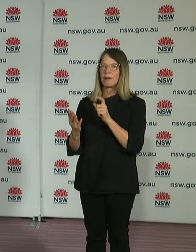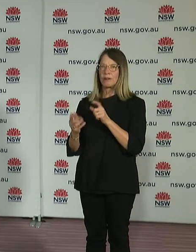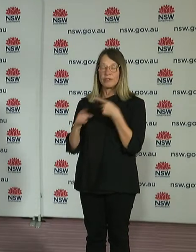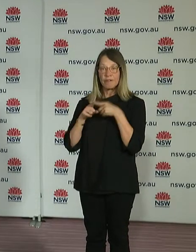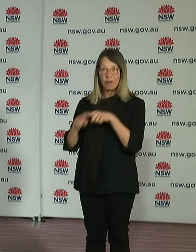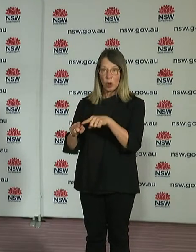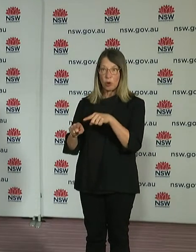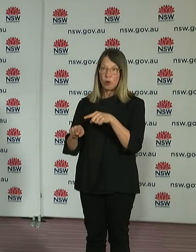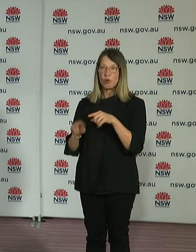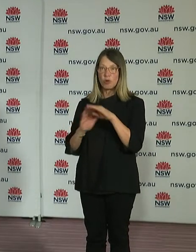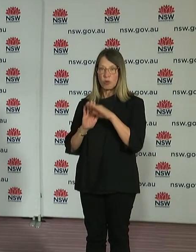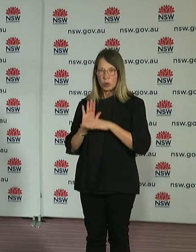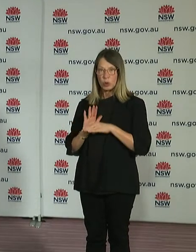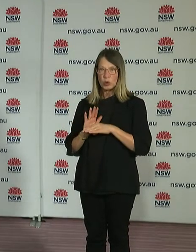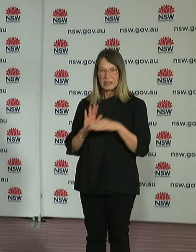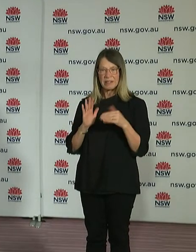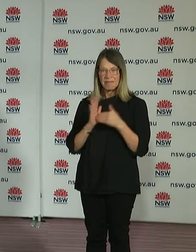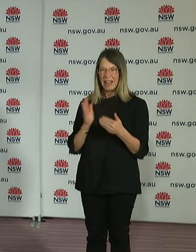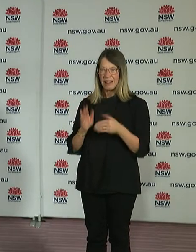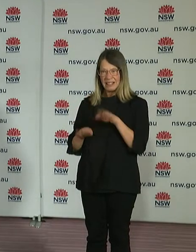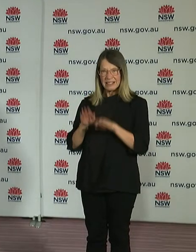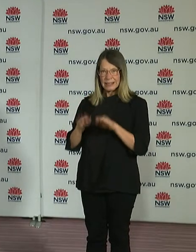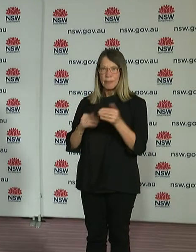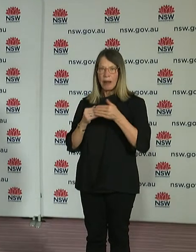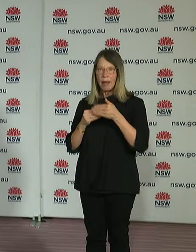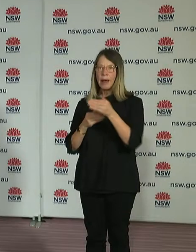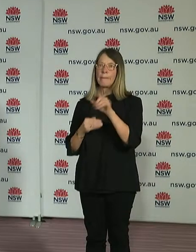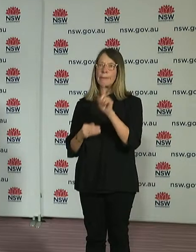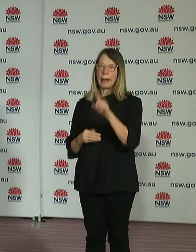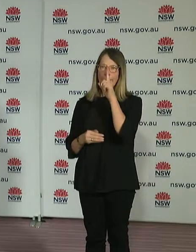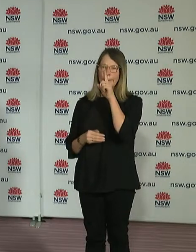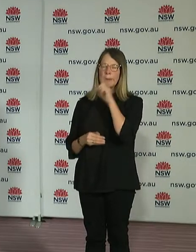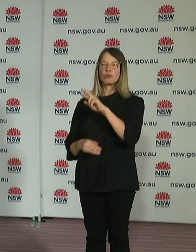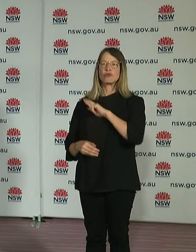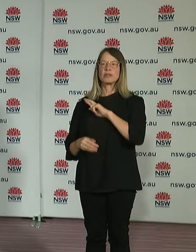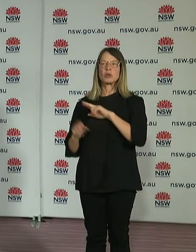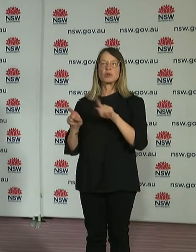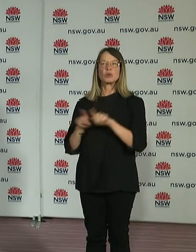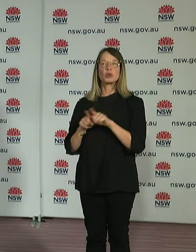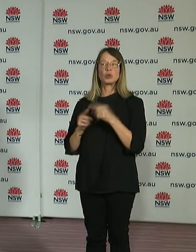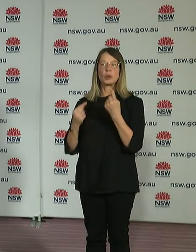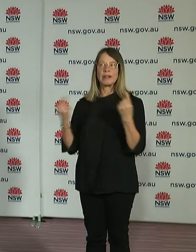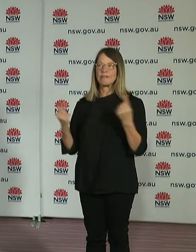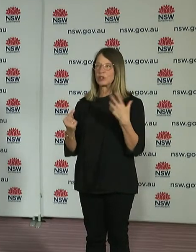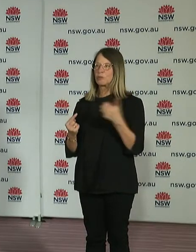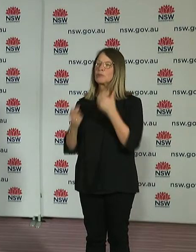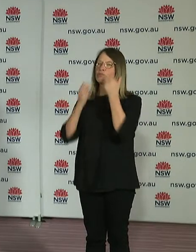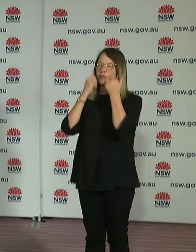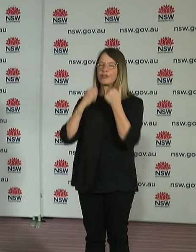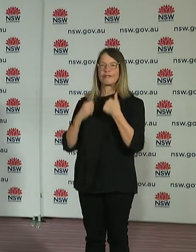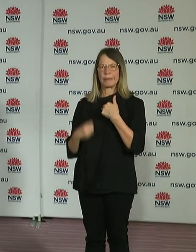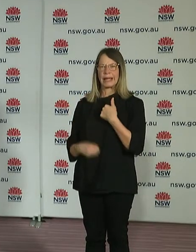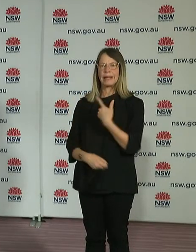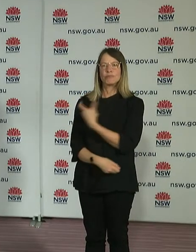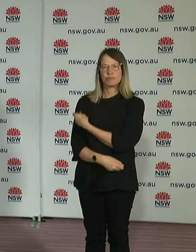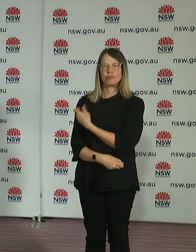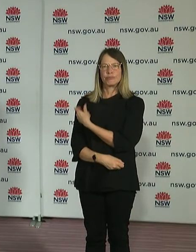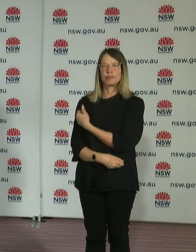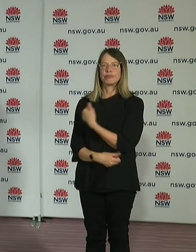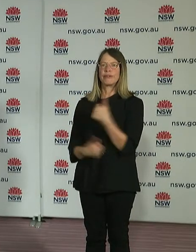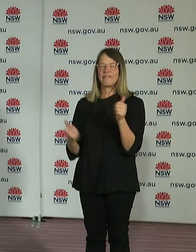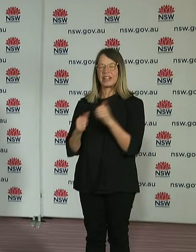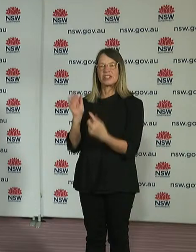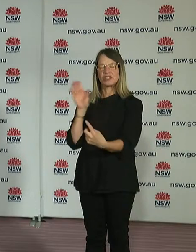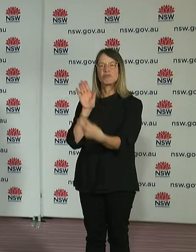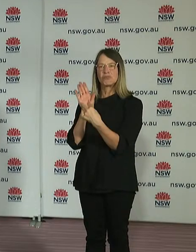app, we're working really hard. The Feds have just given us their data to incorporate into our app, and Minister Dominello's team are working overnight to literally get that app up